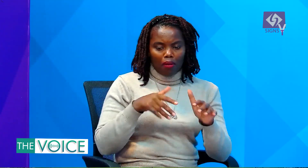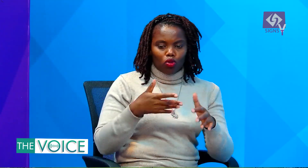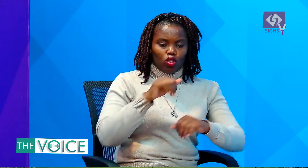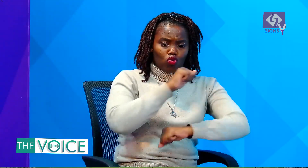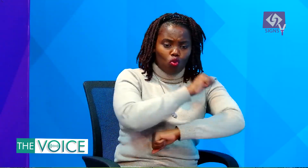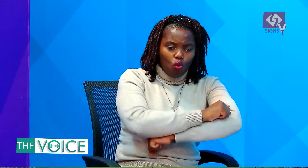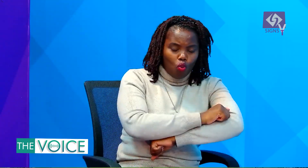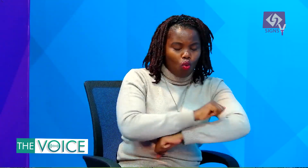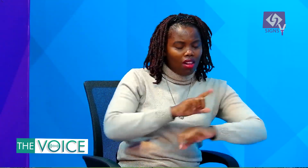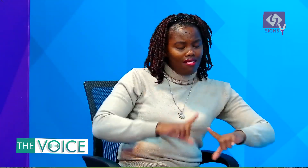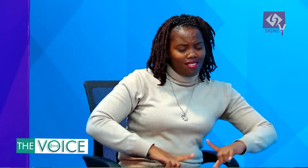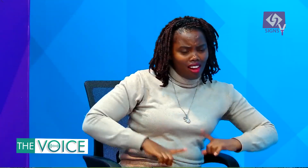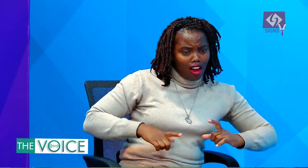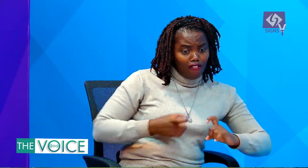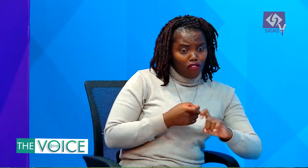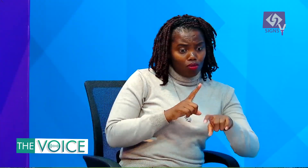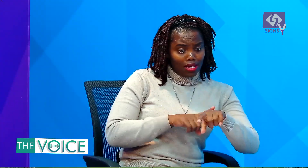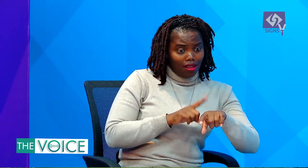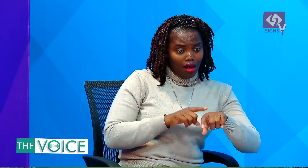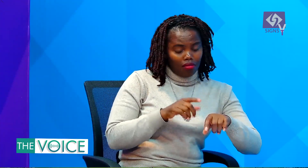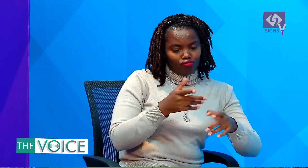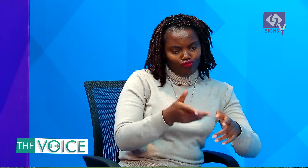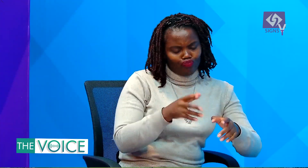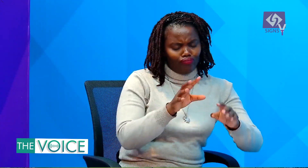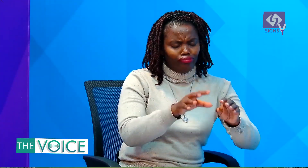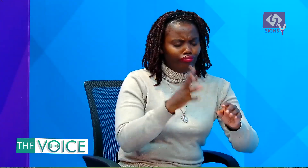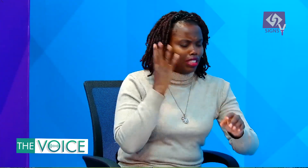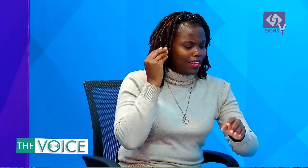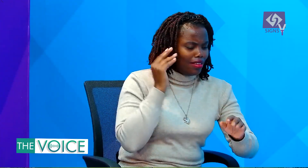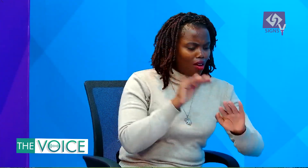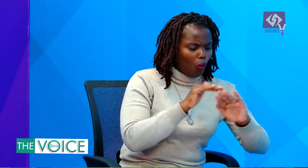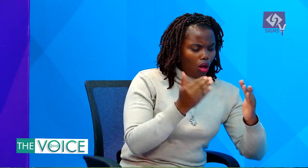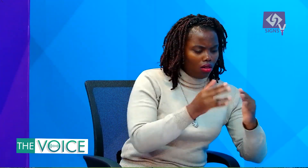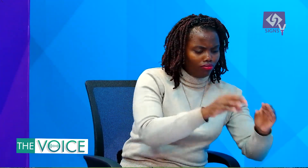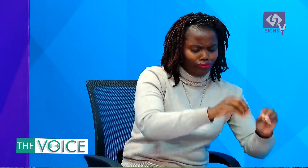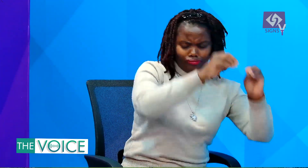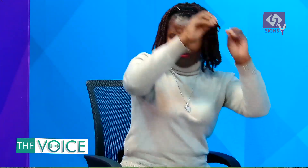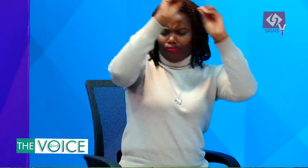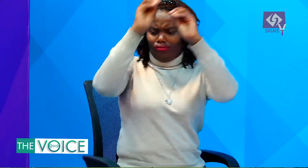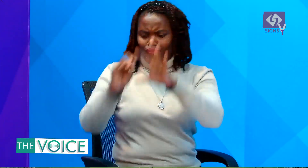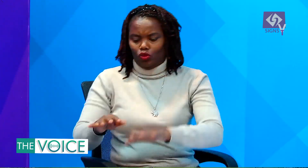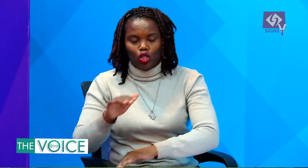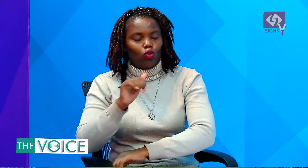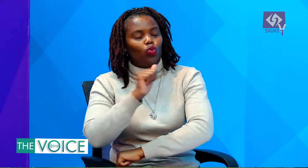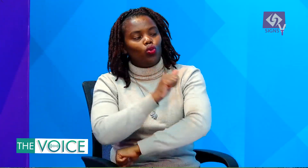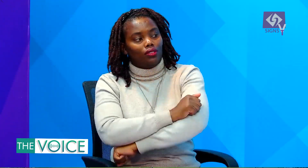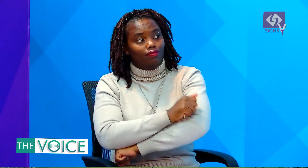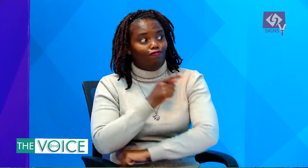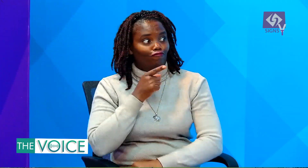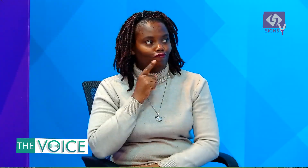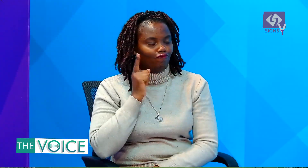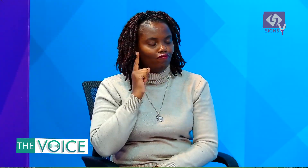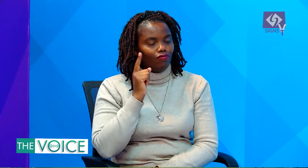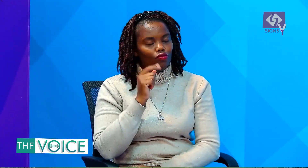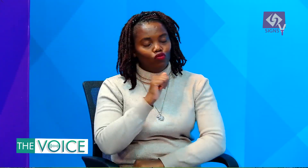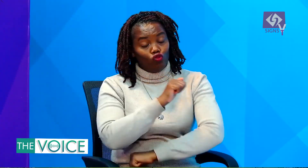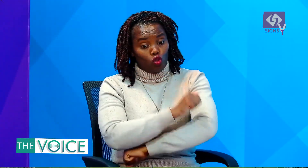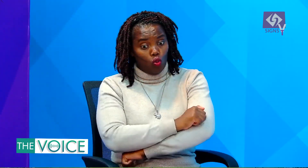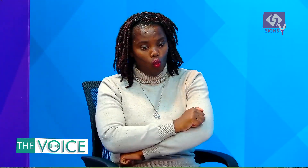and you have talked about school life from the time you moved from a deaf world to a